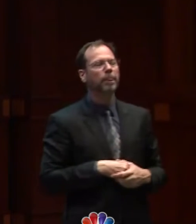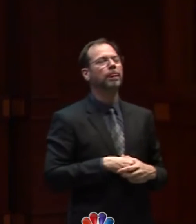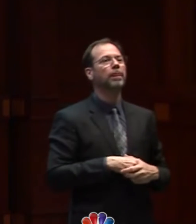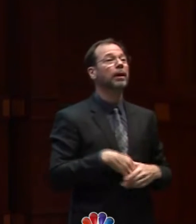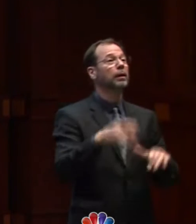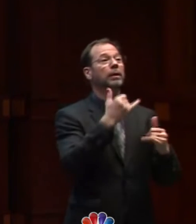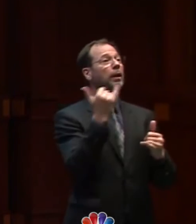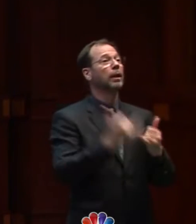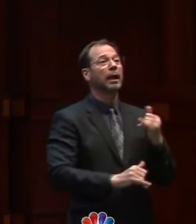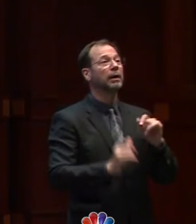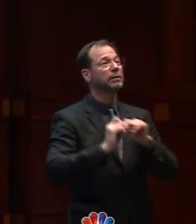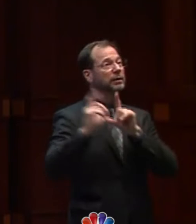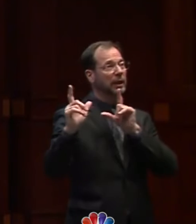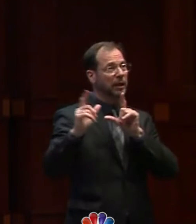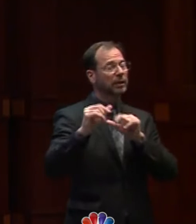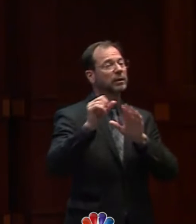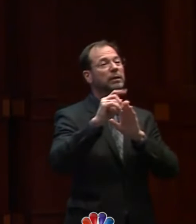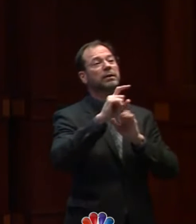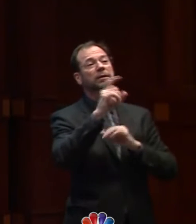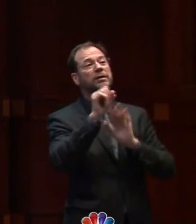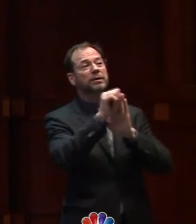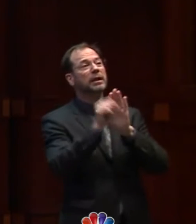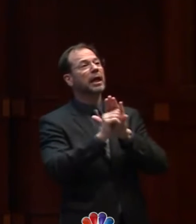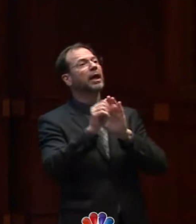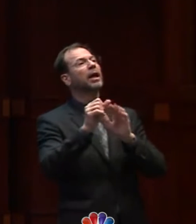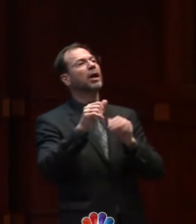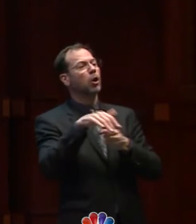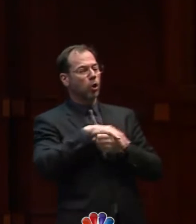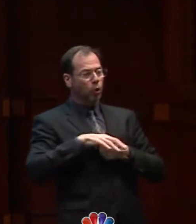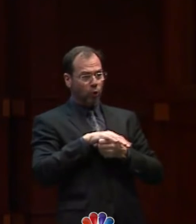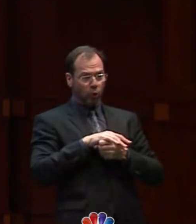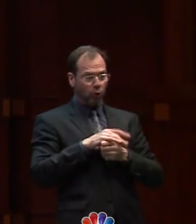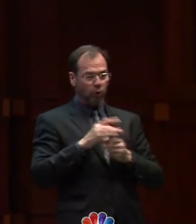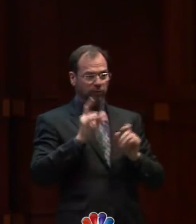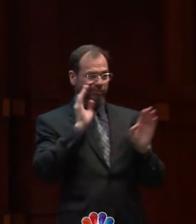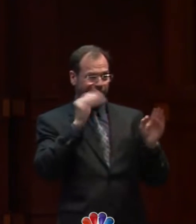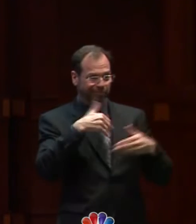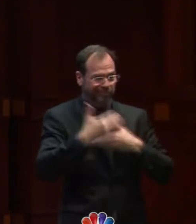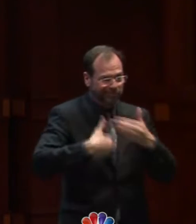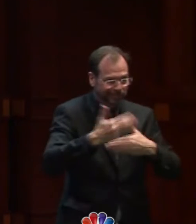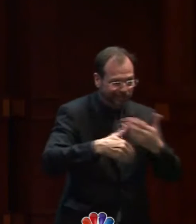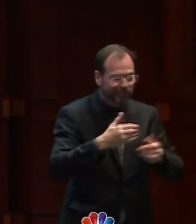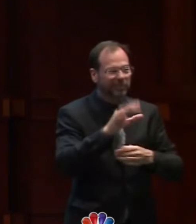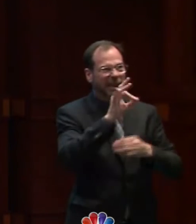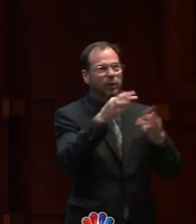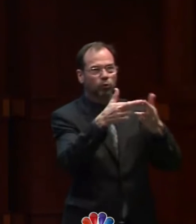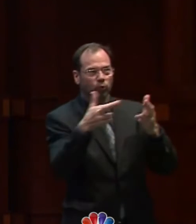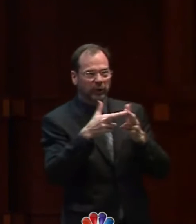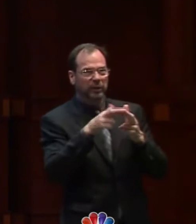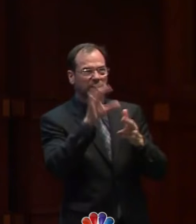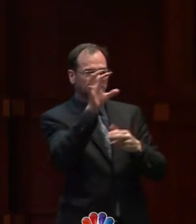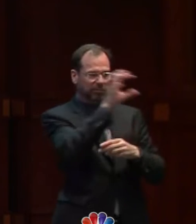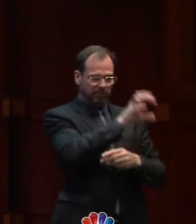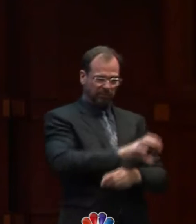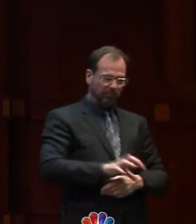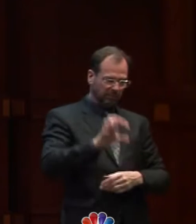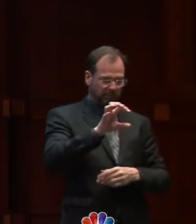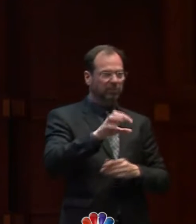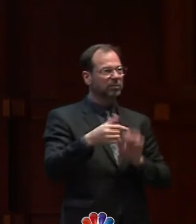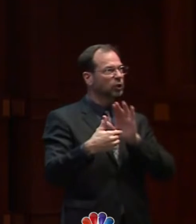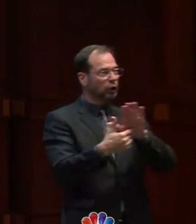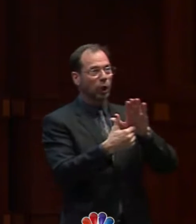final slide there, the state and local surge capacity, this is again the eight regions that are marked out in that previous slide that you have